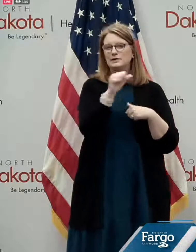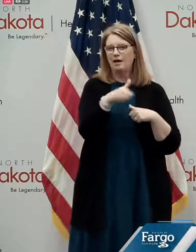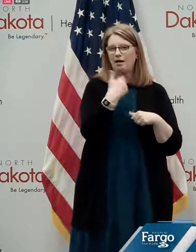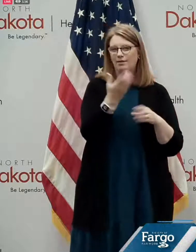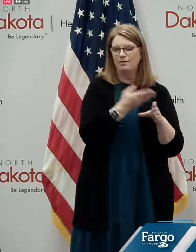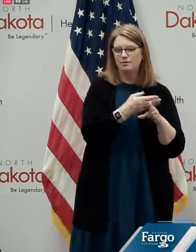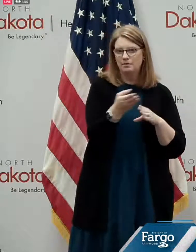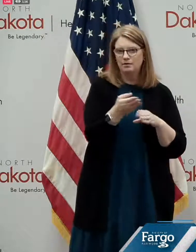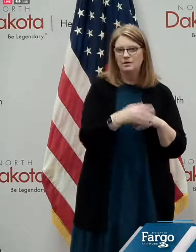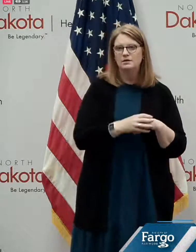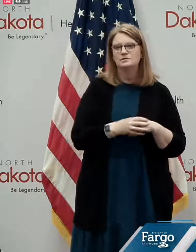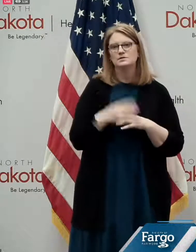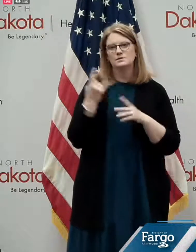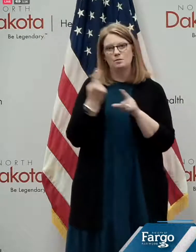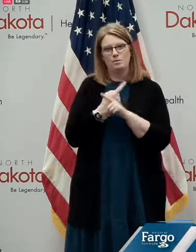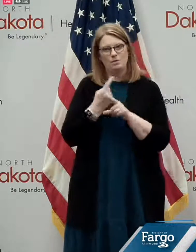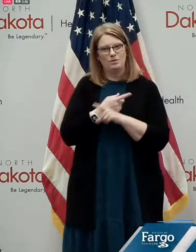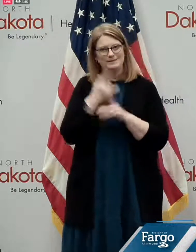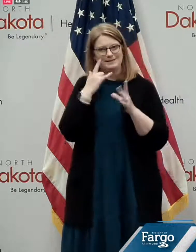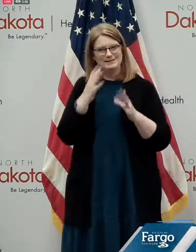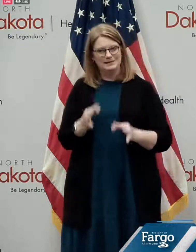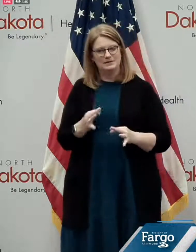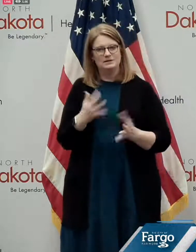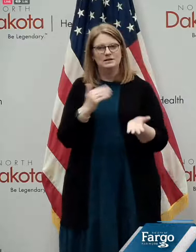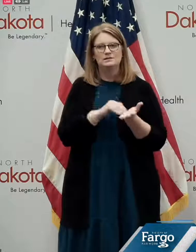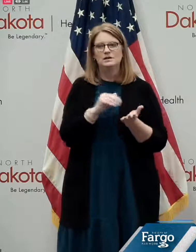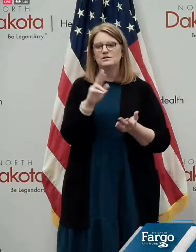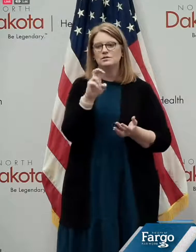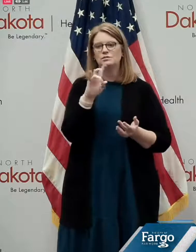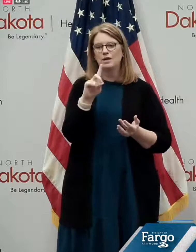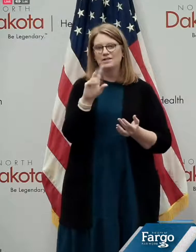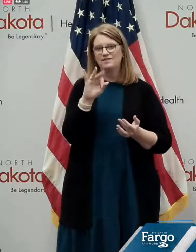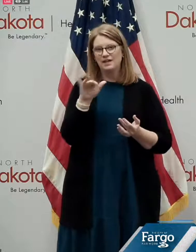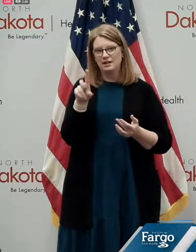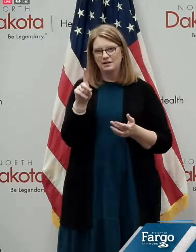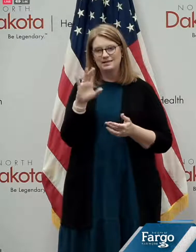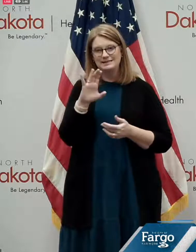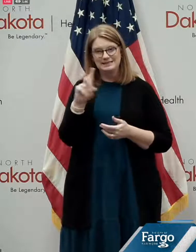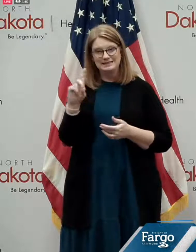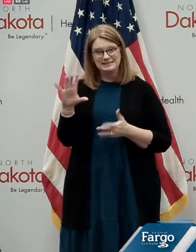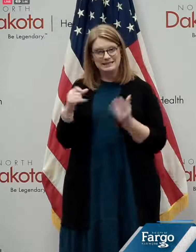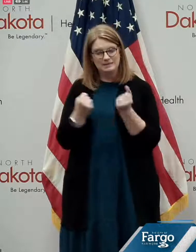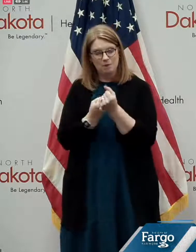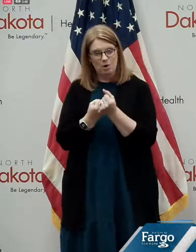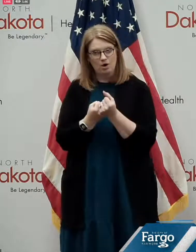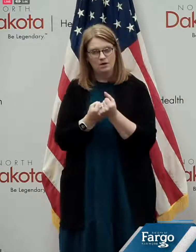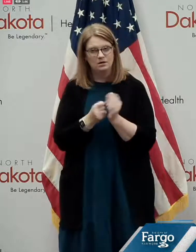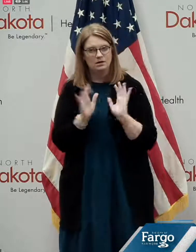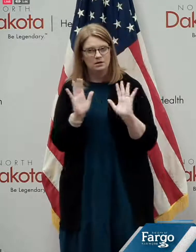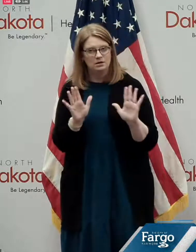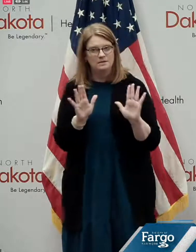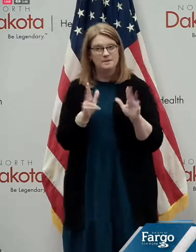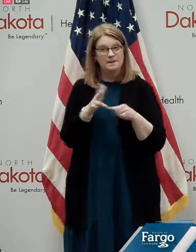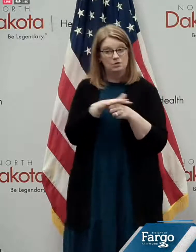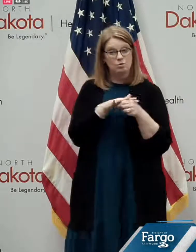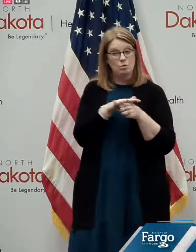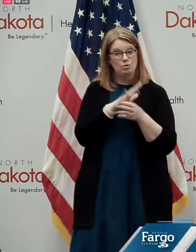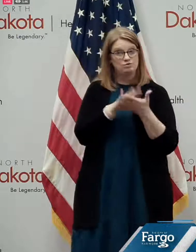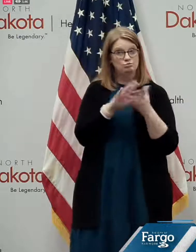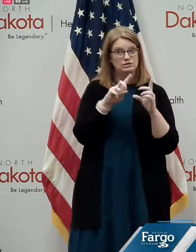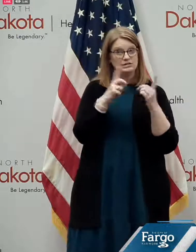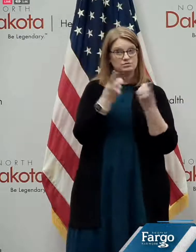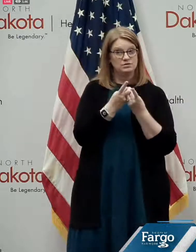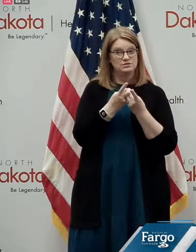right decision. And Dr. Redfield and the CDC strongly supporting that. Now, do the local school districts have a lot